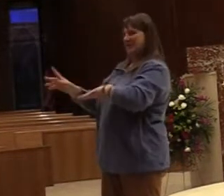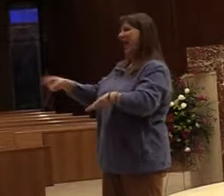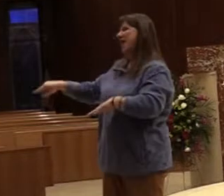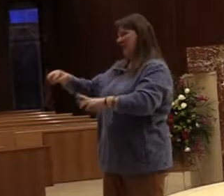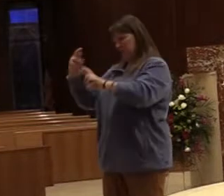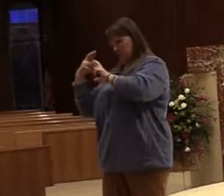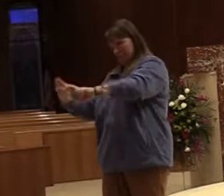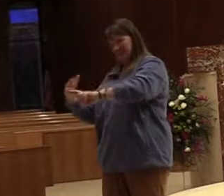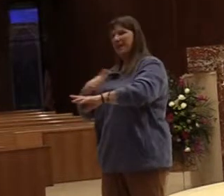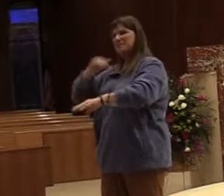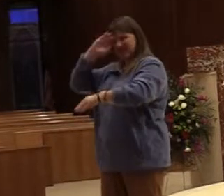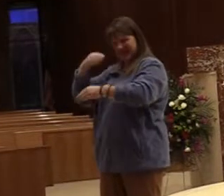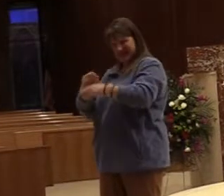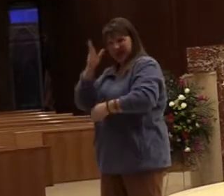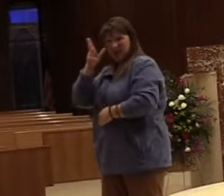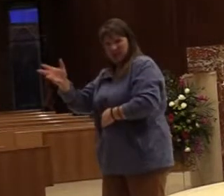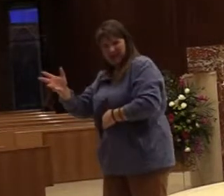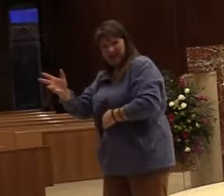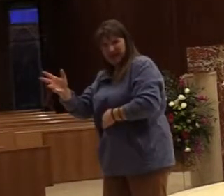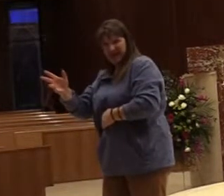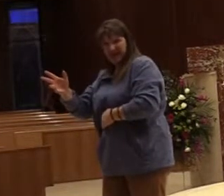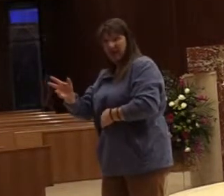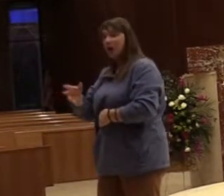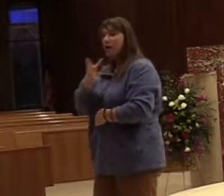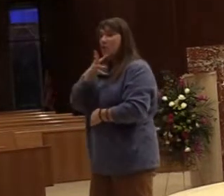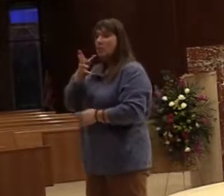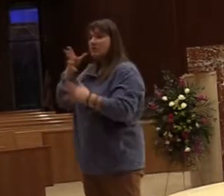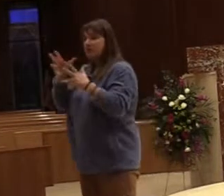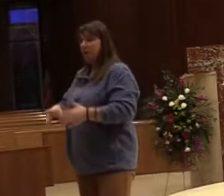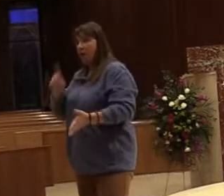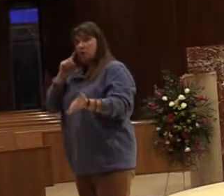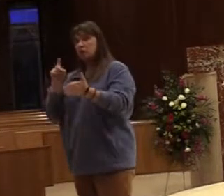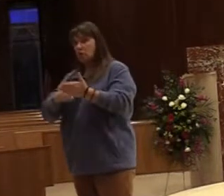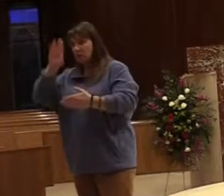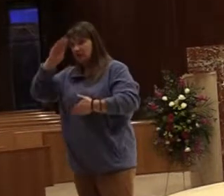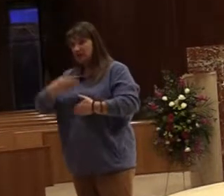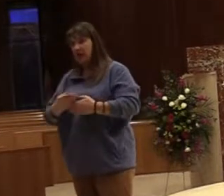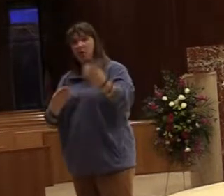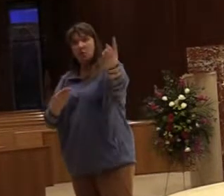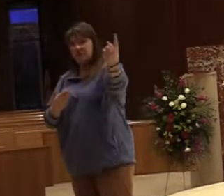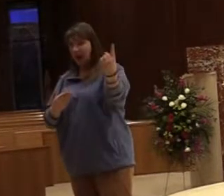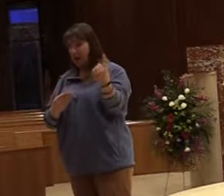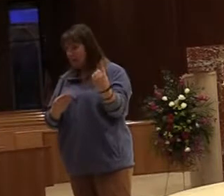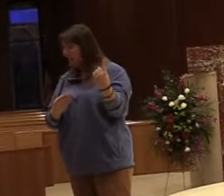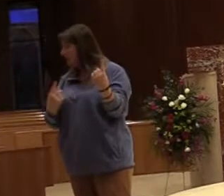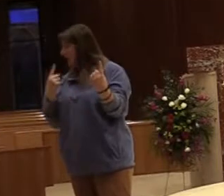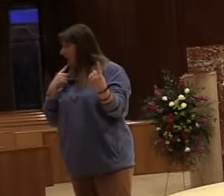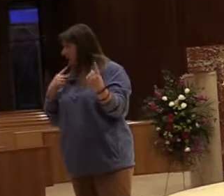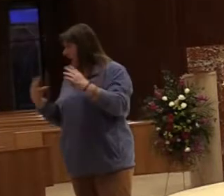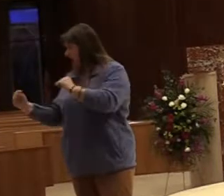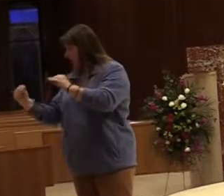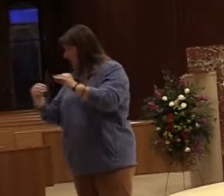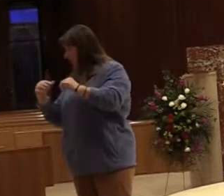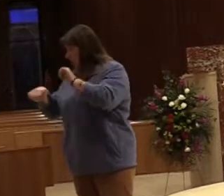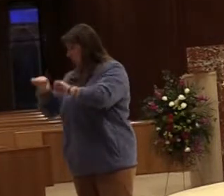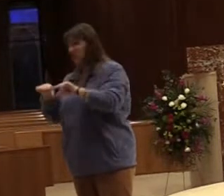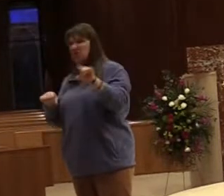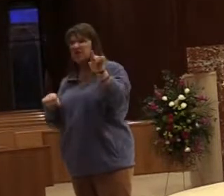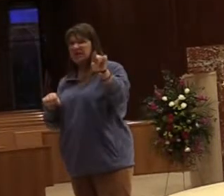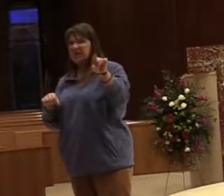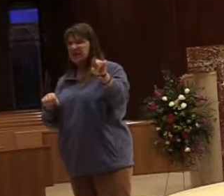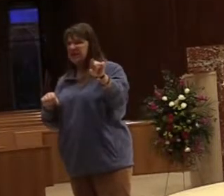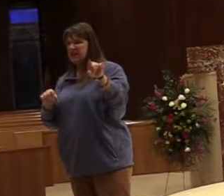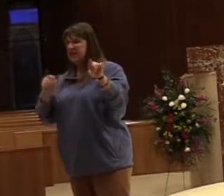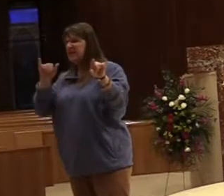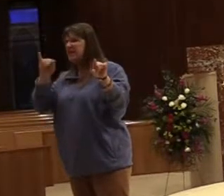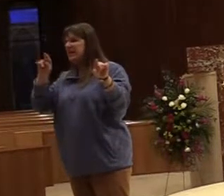him. But when the tenant farmers saw him, they said to one another, this is the heir.